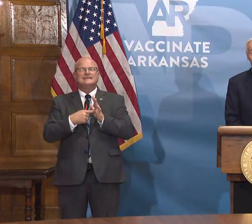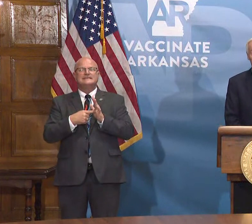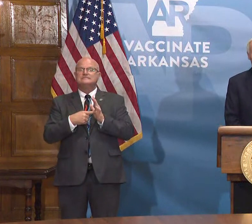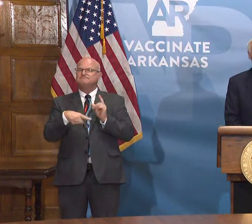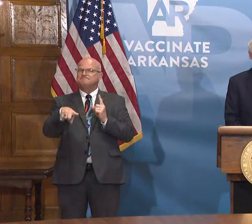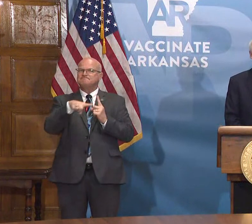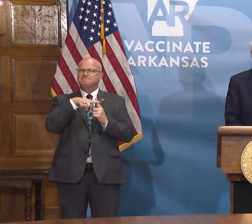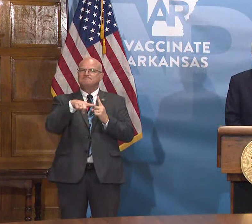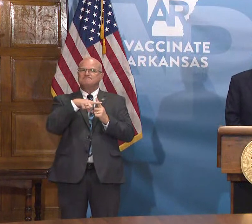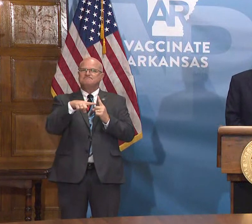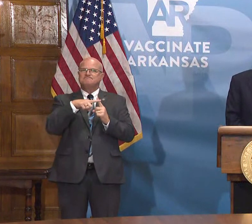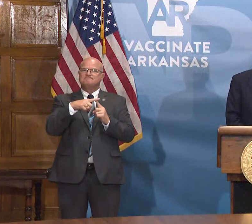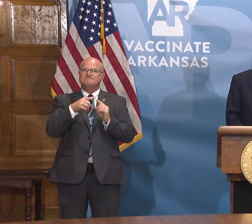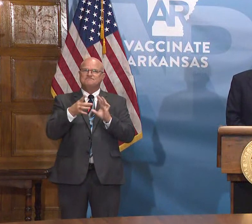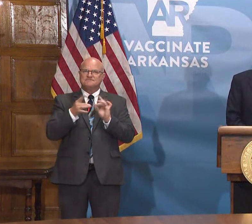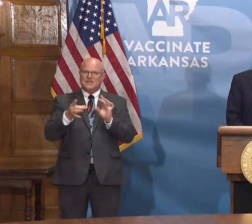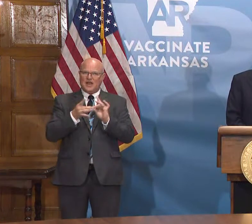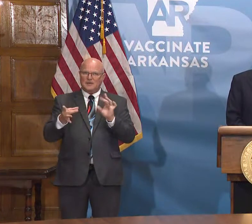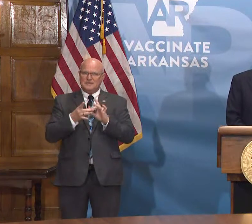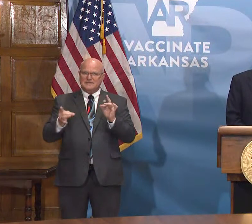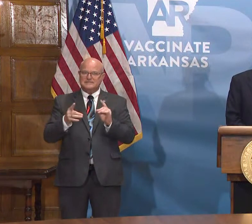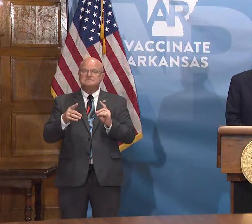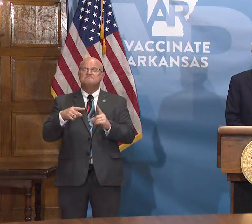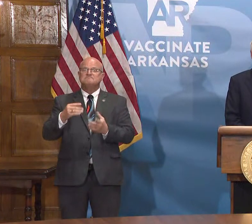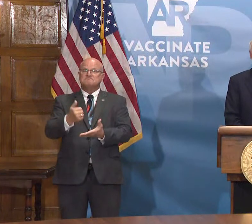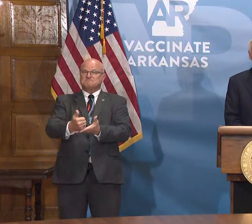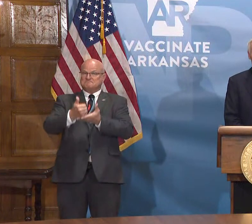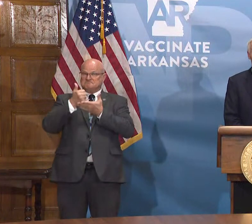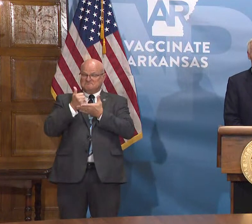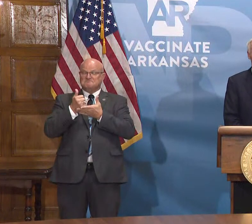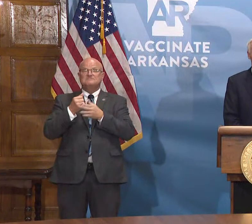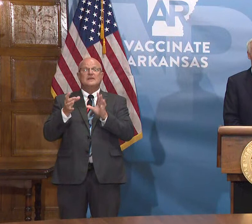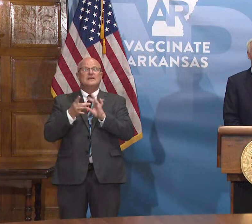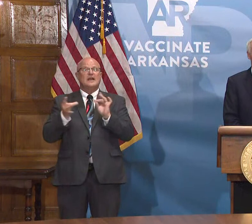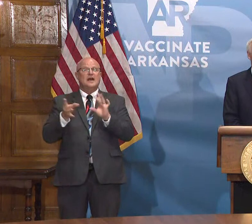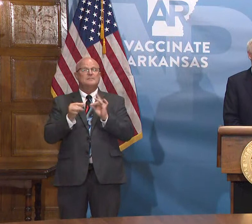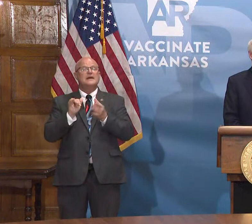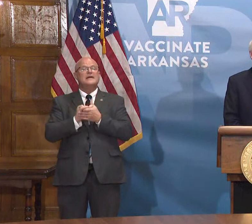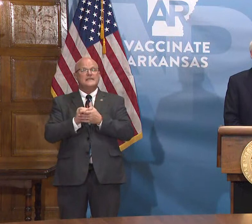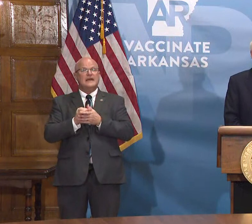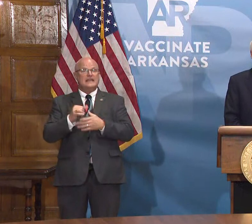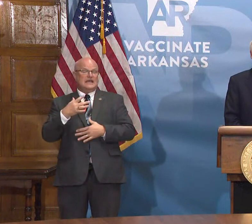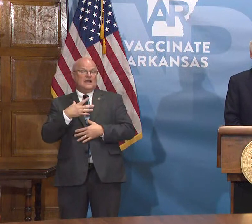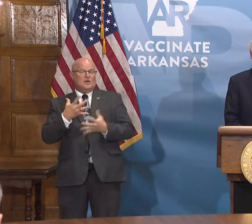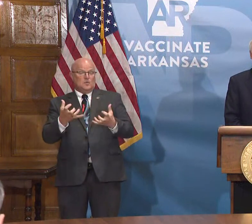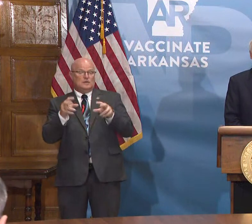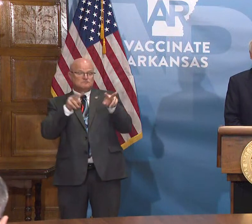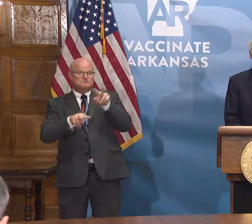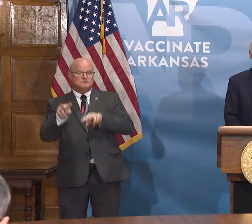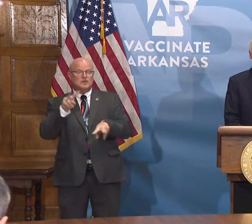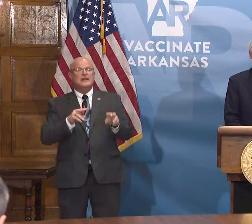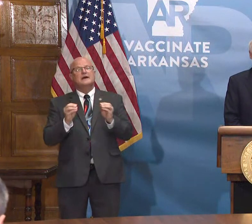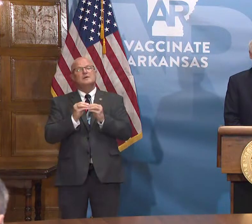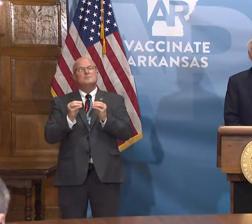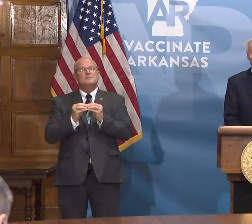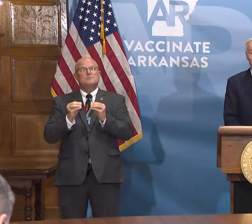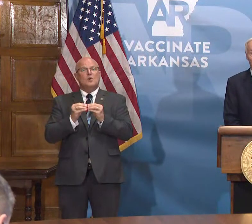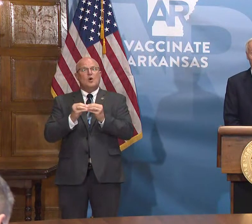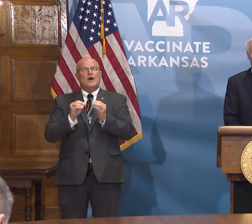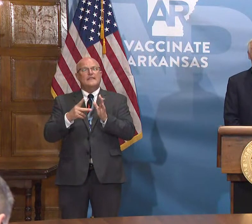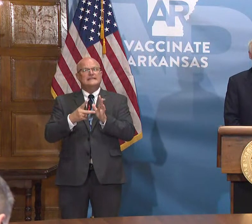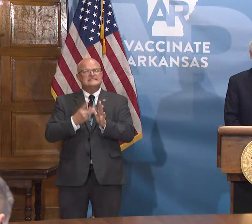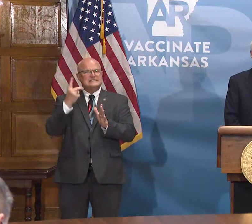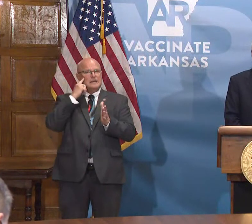of positive comments. We've had some constructive comments of things that they would like us to look at that ought to be